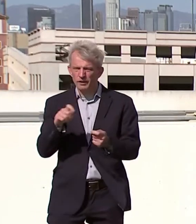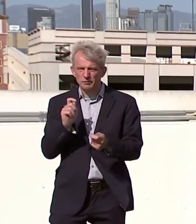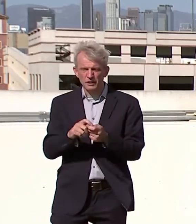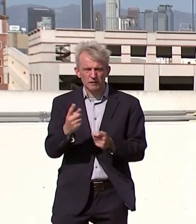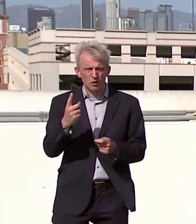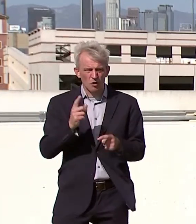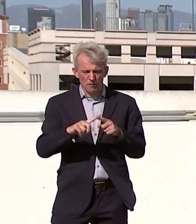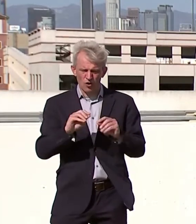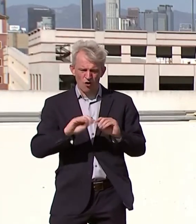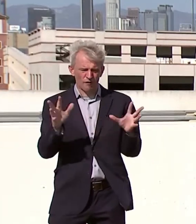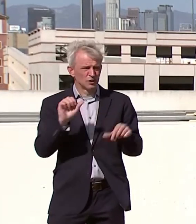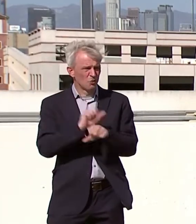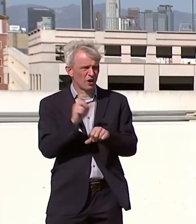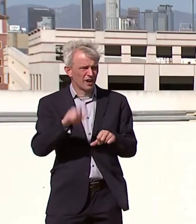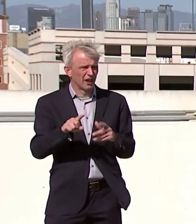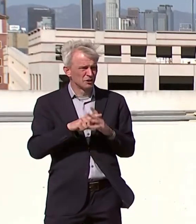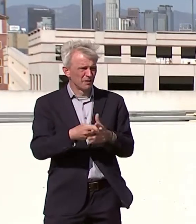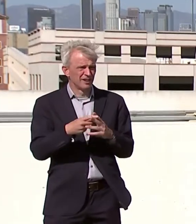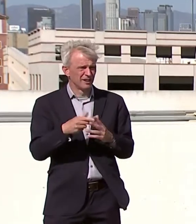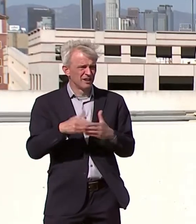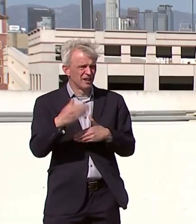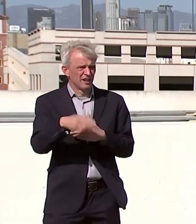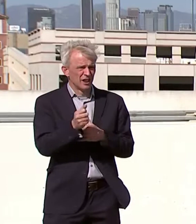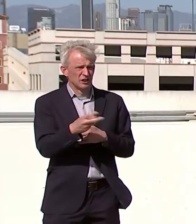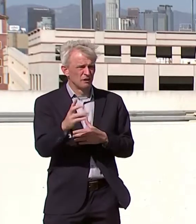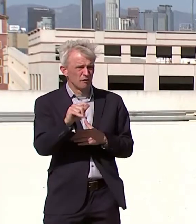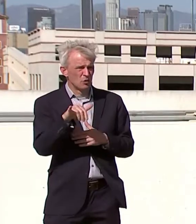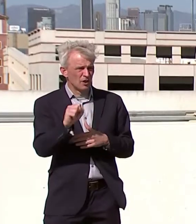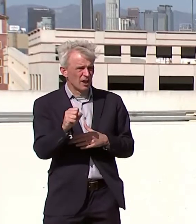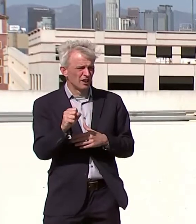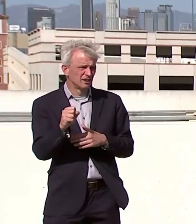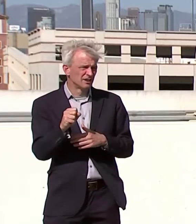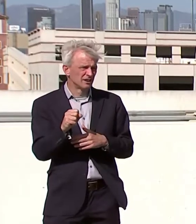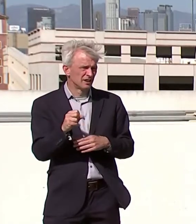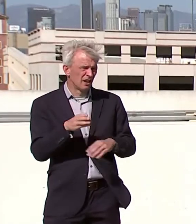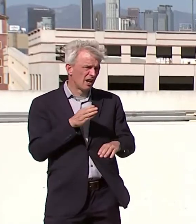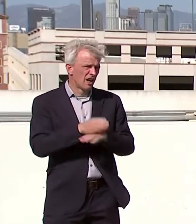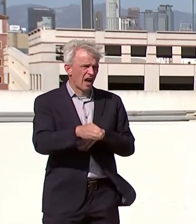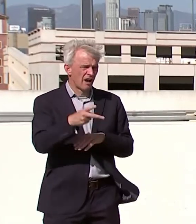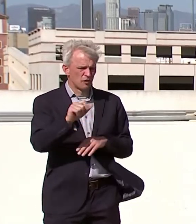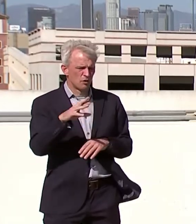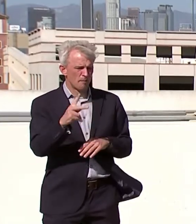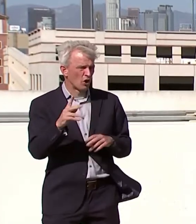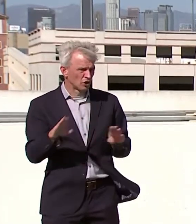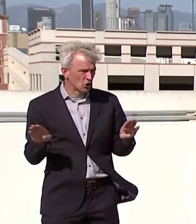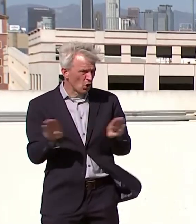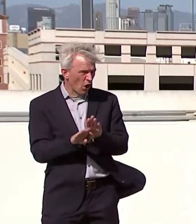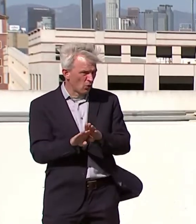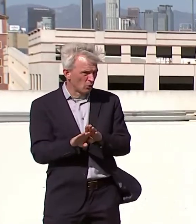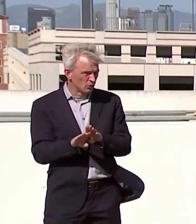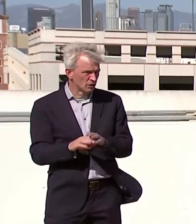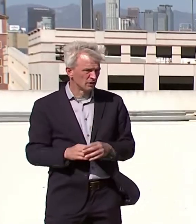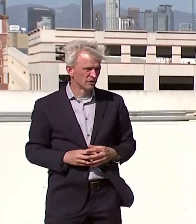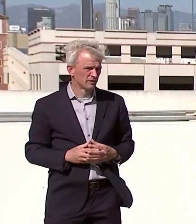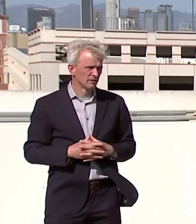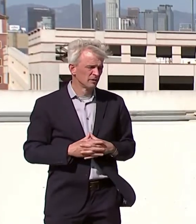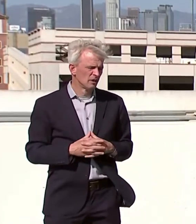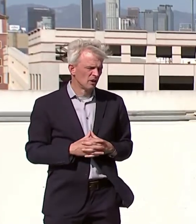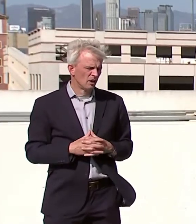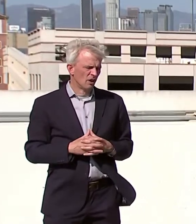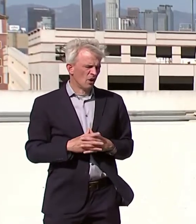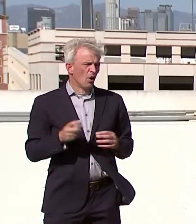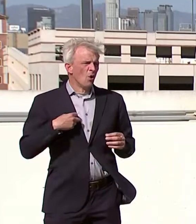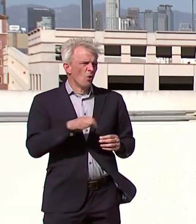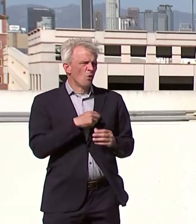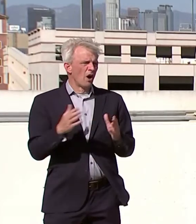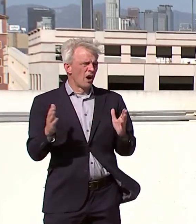work has to begin in the next, you know, few days after the park is closed. But, you know, we're asking all the